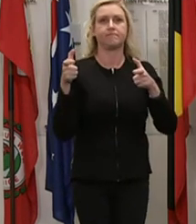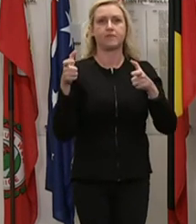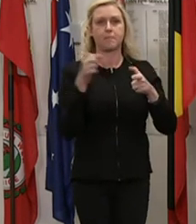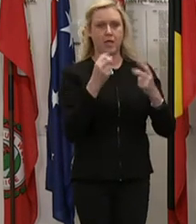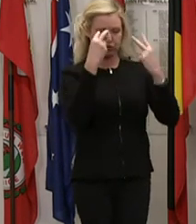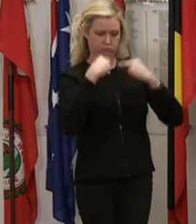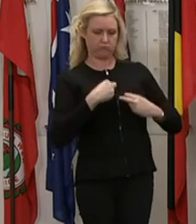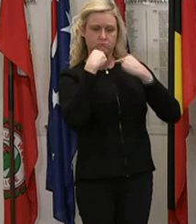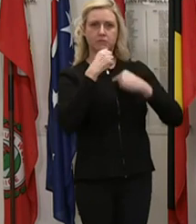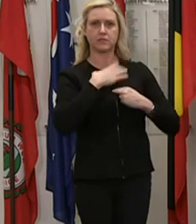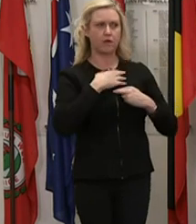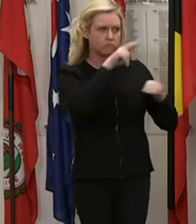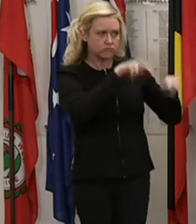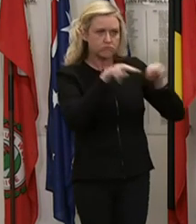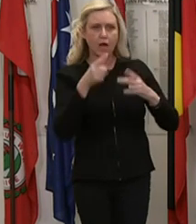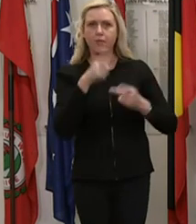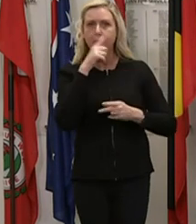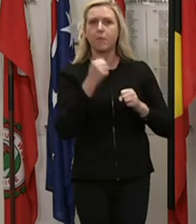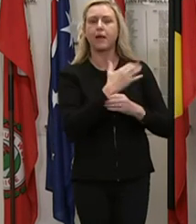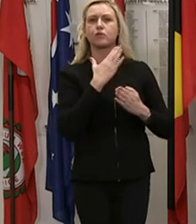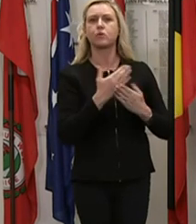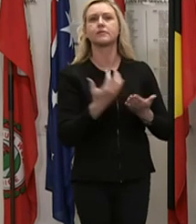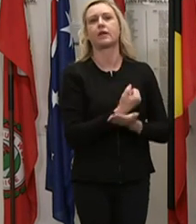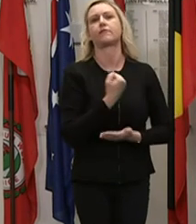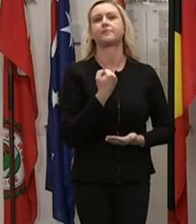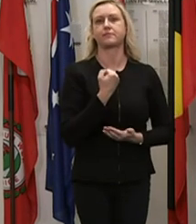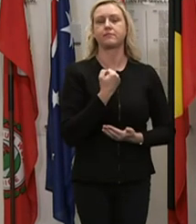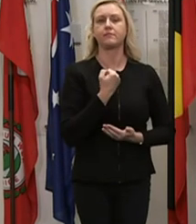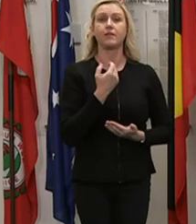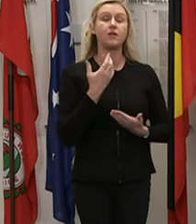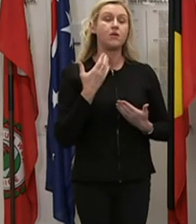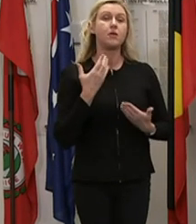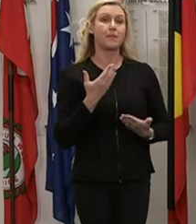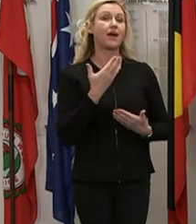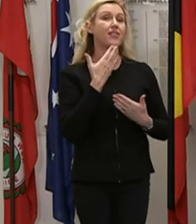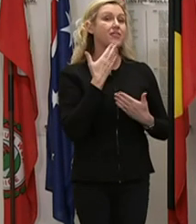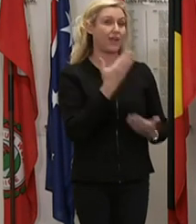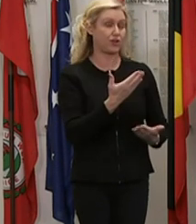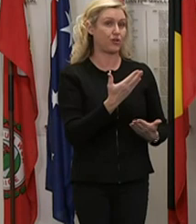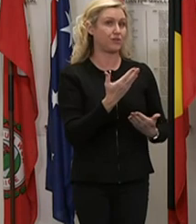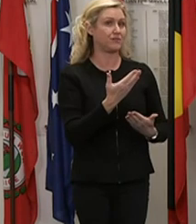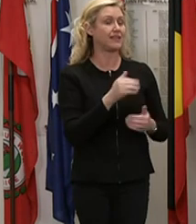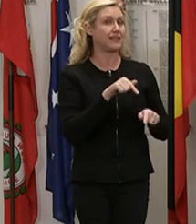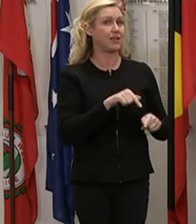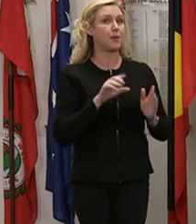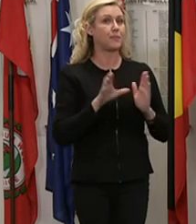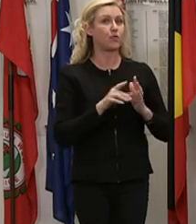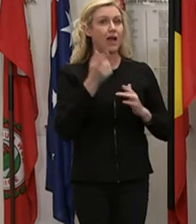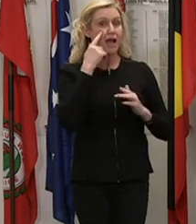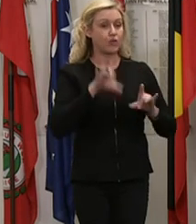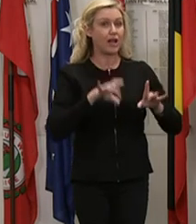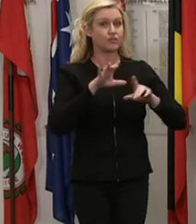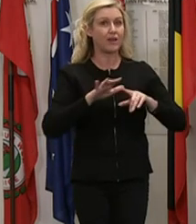of our own actions. But I want to thank everybody, because in other parts of the world, indeed in other parts of